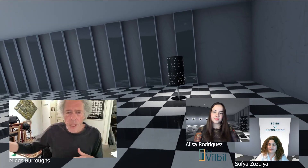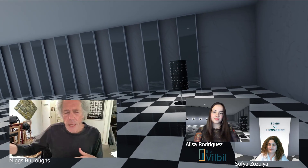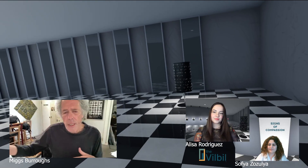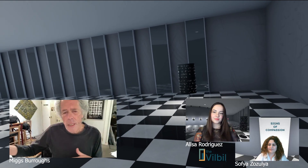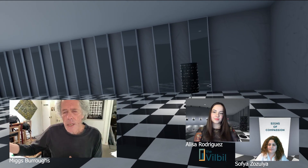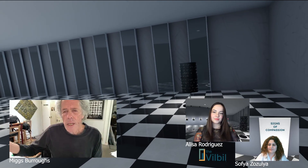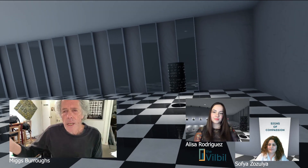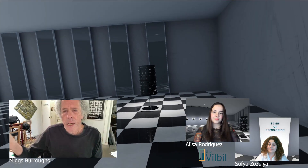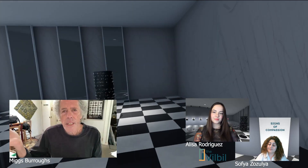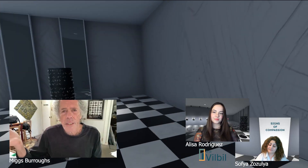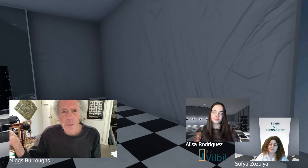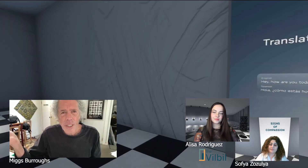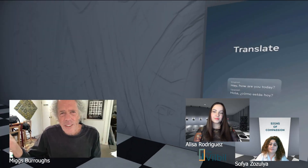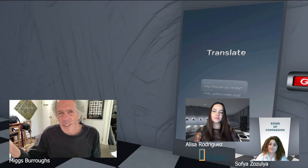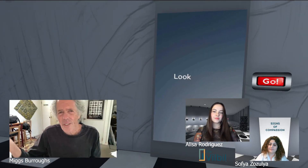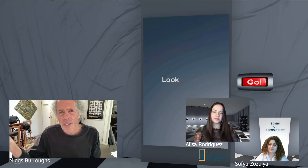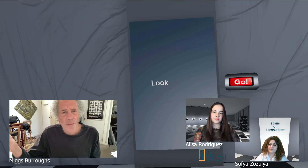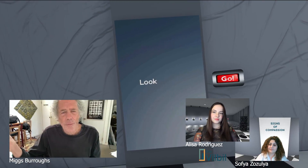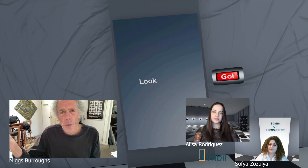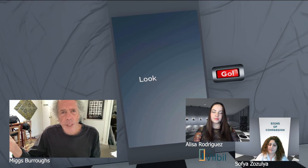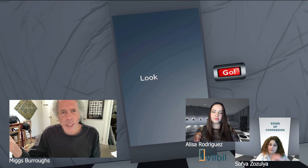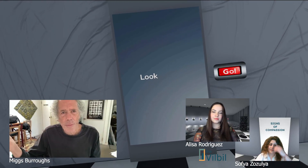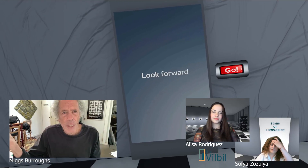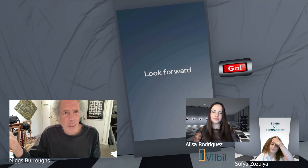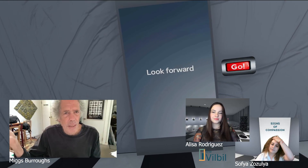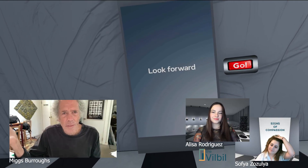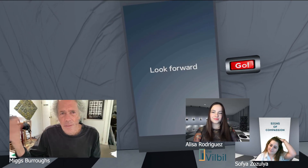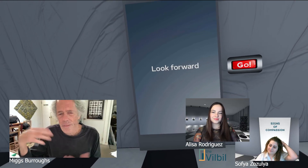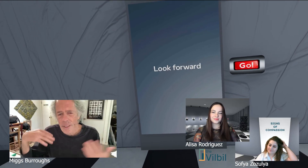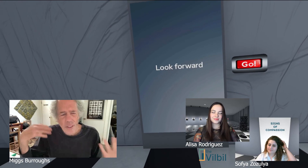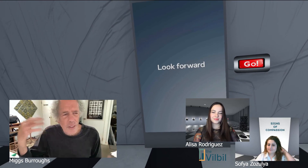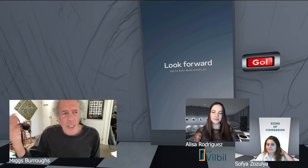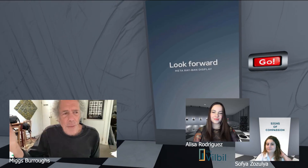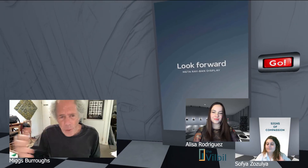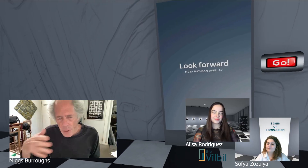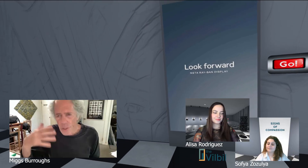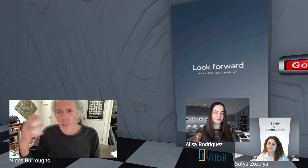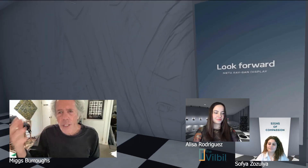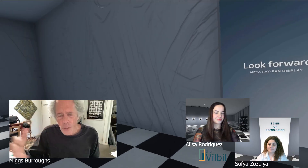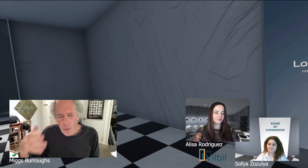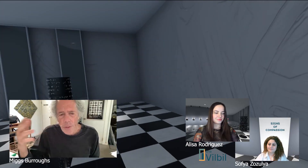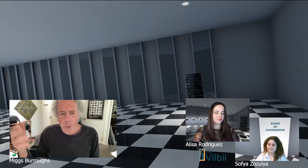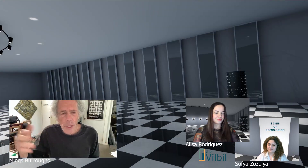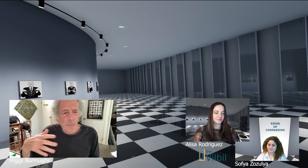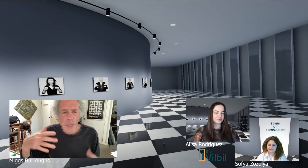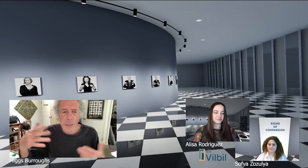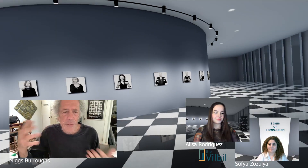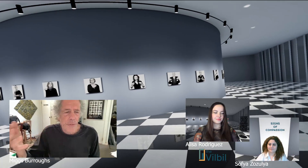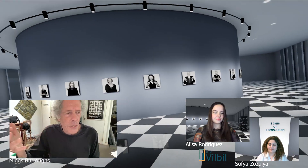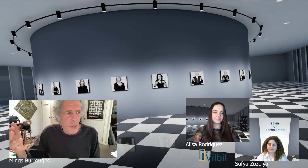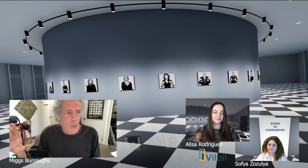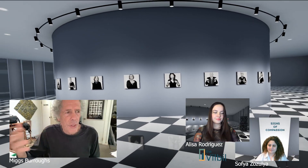thing. And I thought, well, that's sort of boring. I mean, it's just the same person's face over and why not pick different faces,